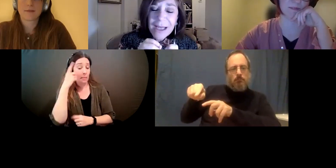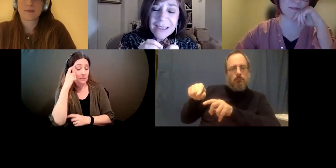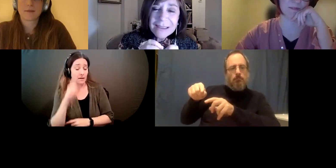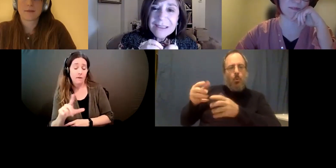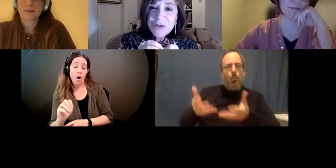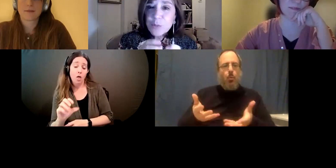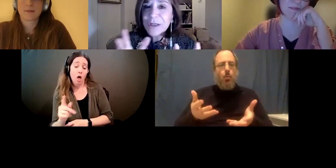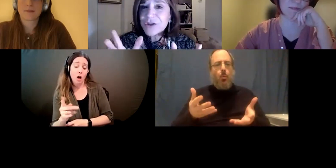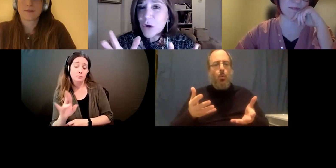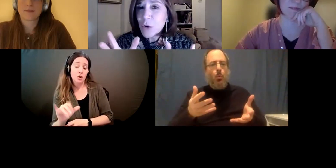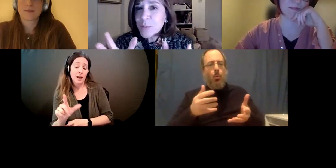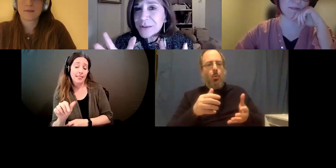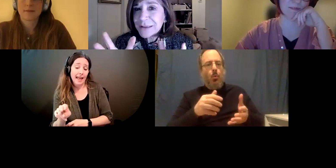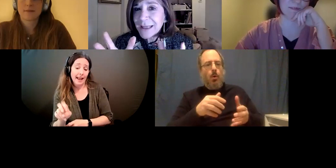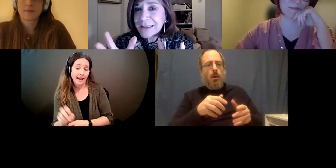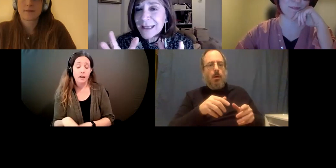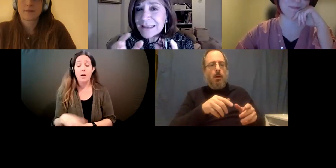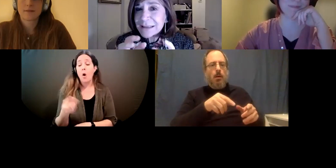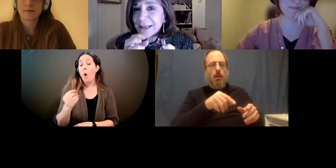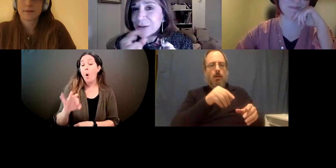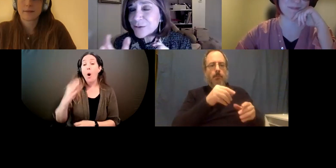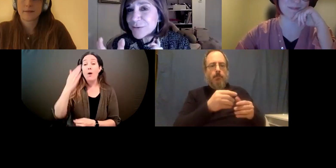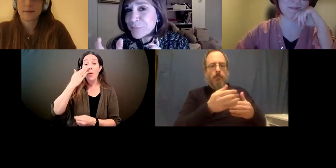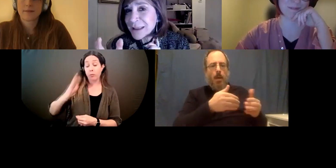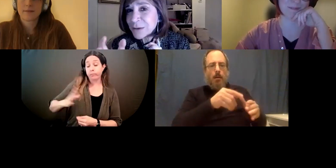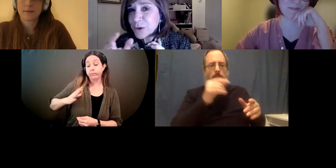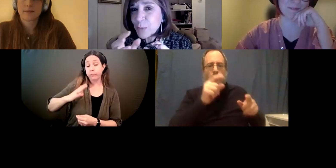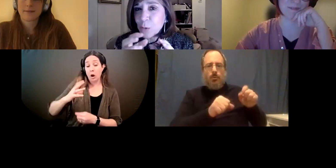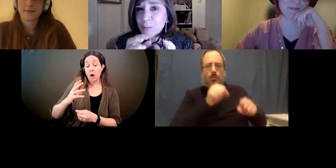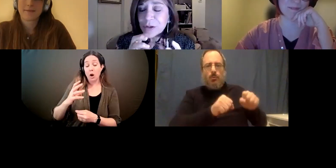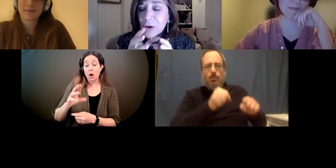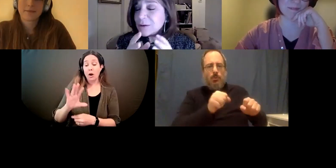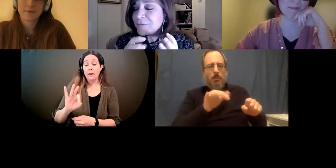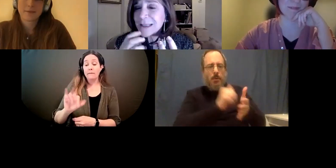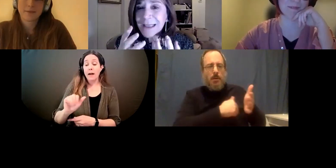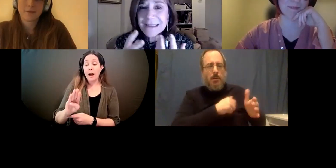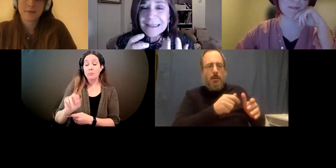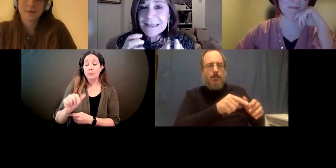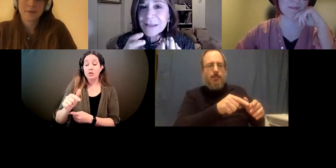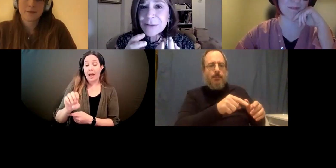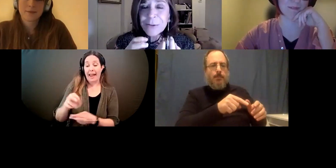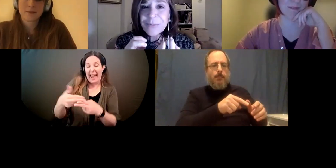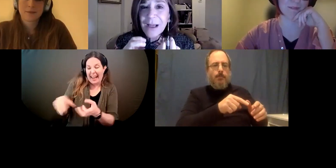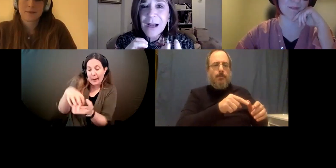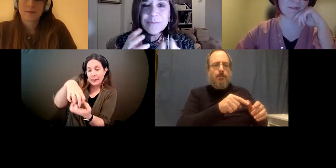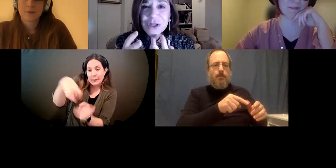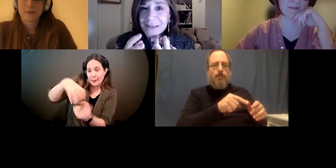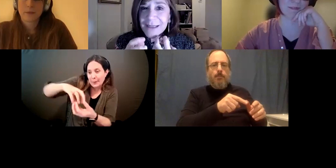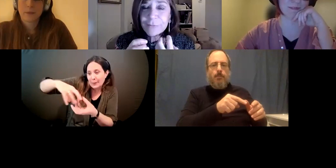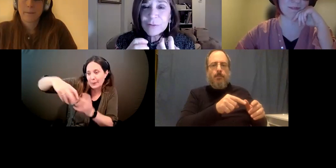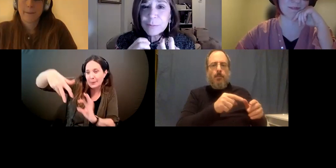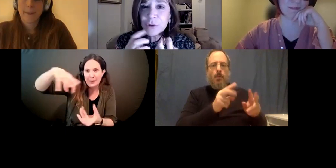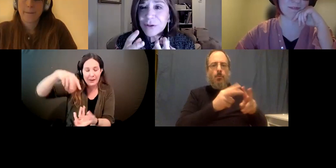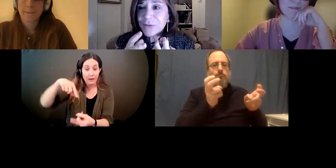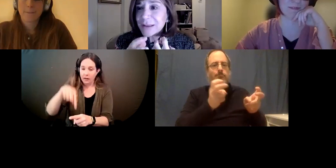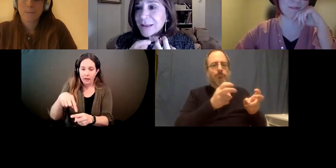Fabergé egg that springs open and has layers of meaning when you open it, all of Nancy's objects in